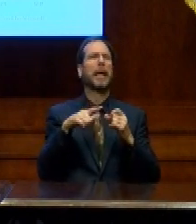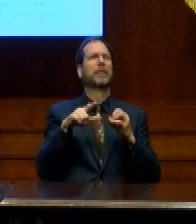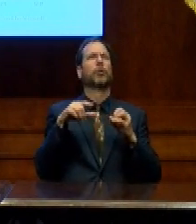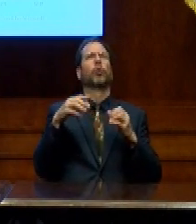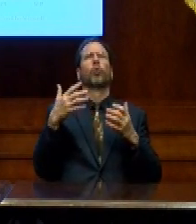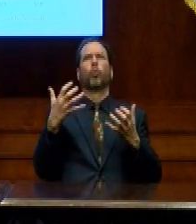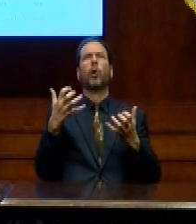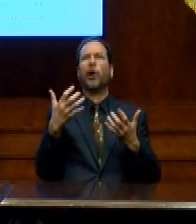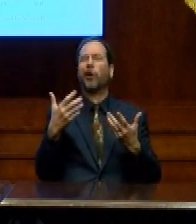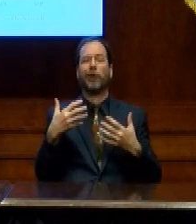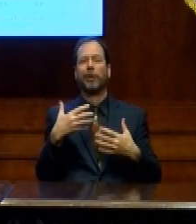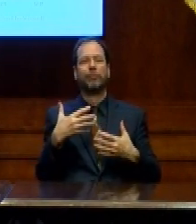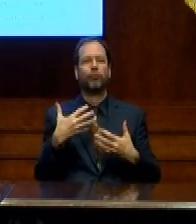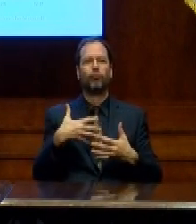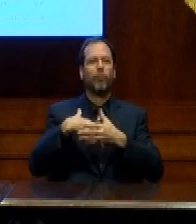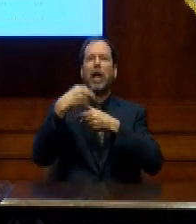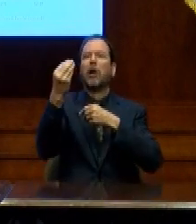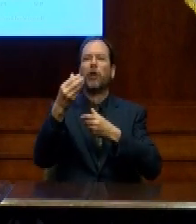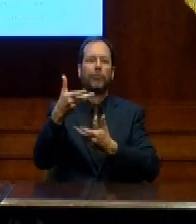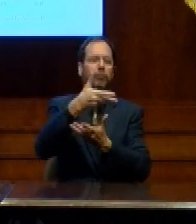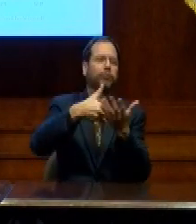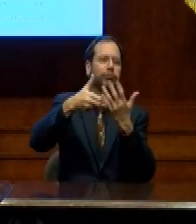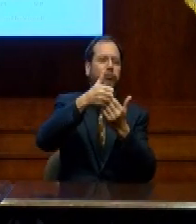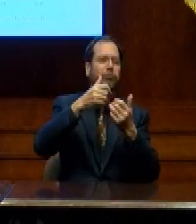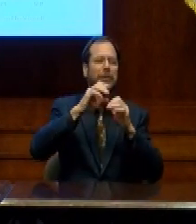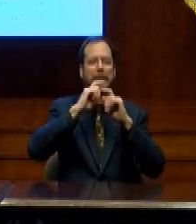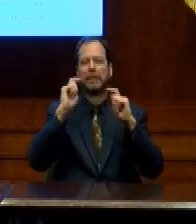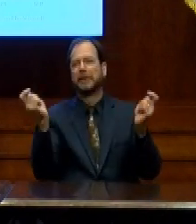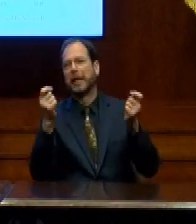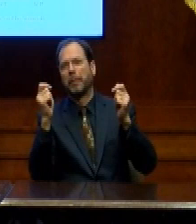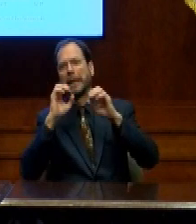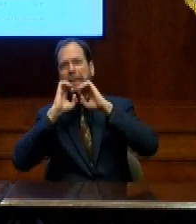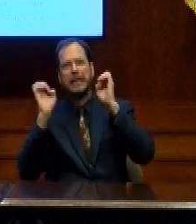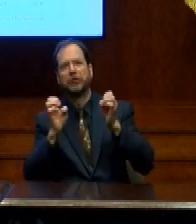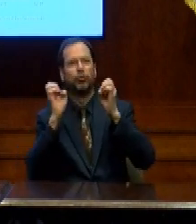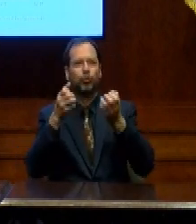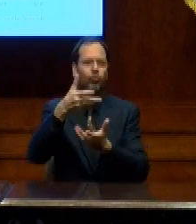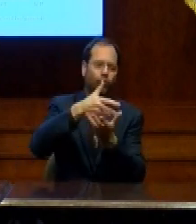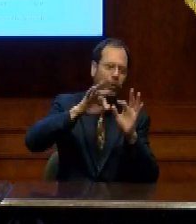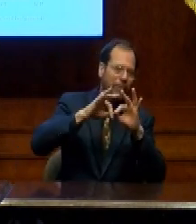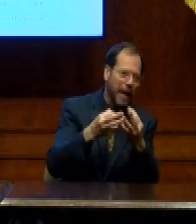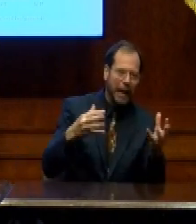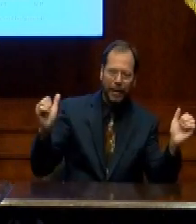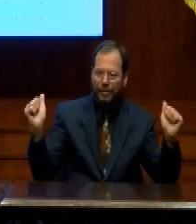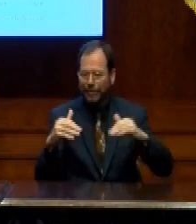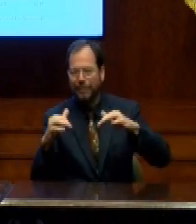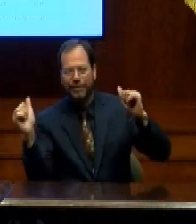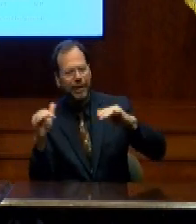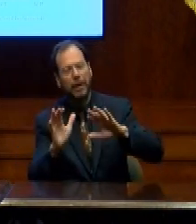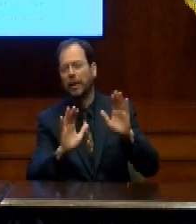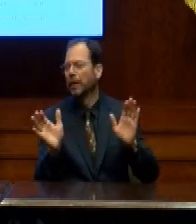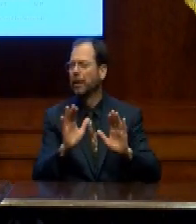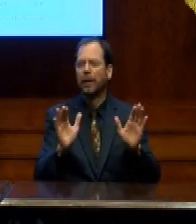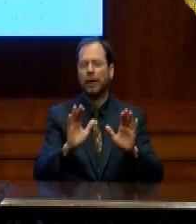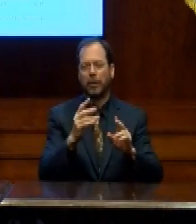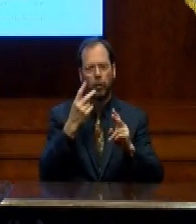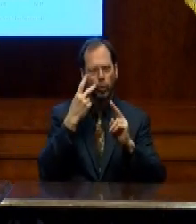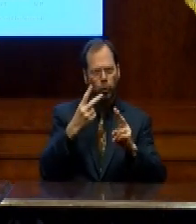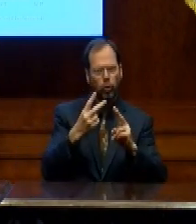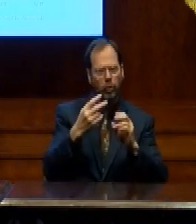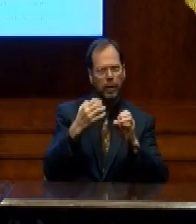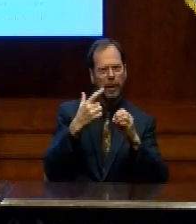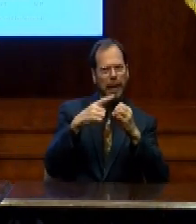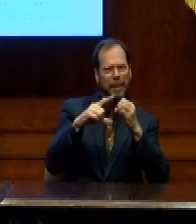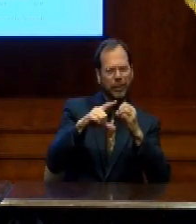Paso would want to go and be with family members and others to celebrate Easter. Just know that clearly looking at the trend lines in El